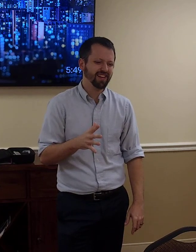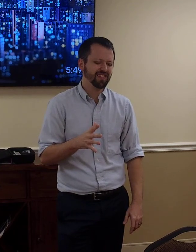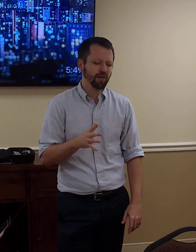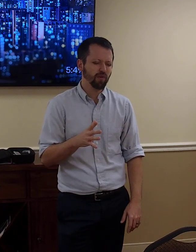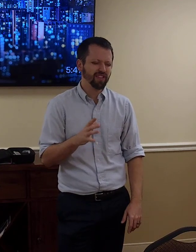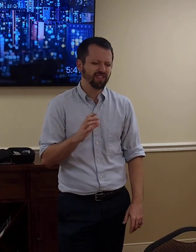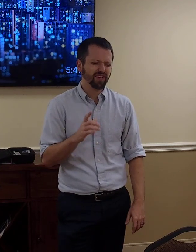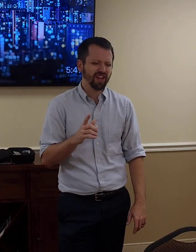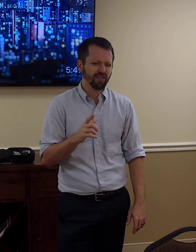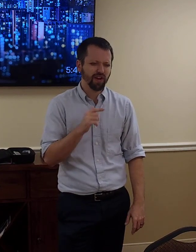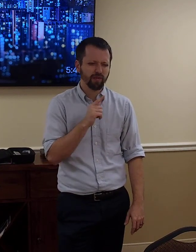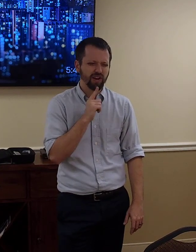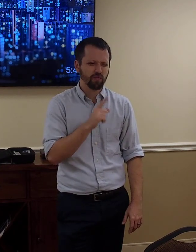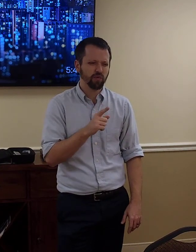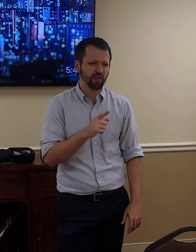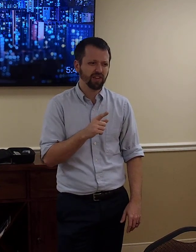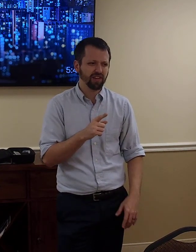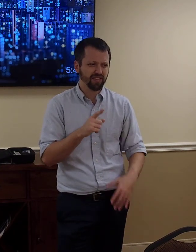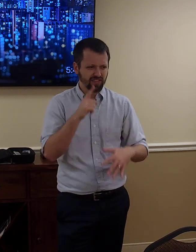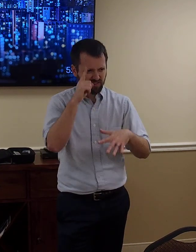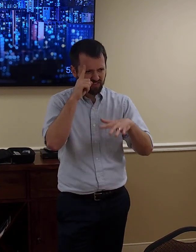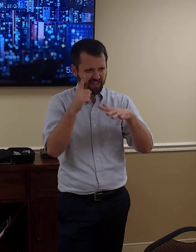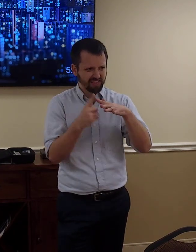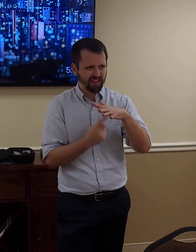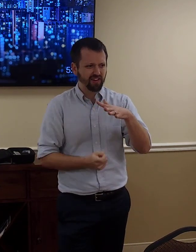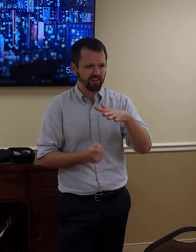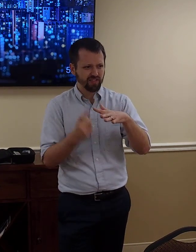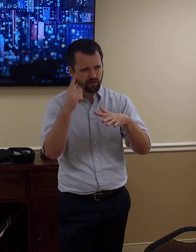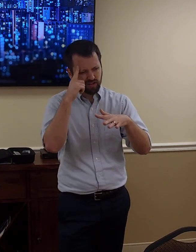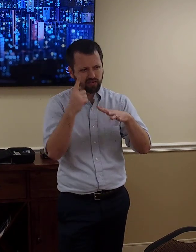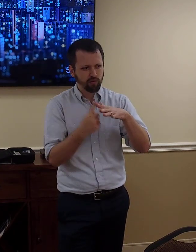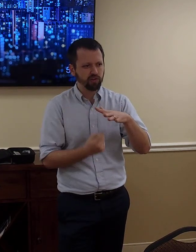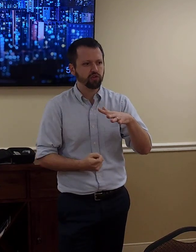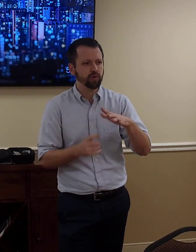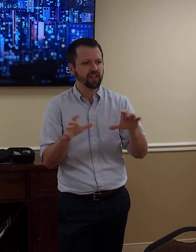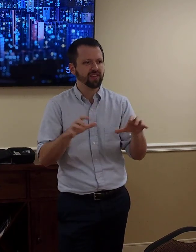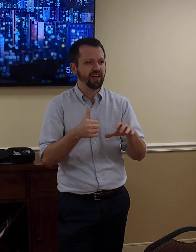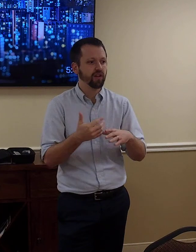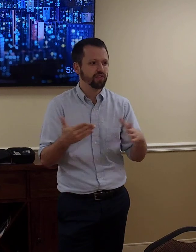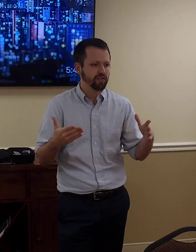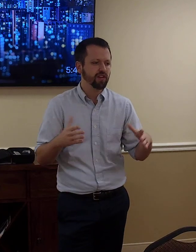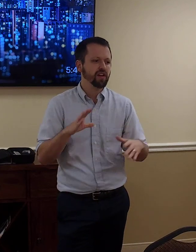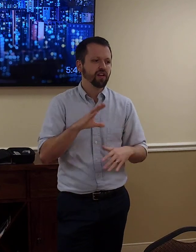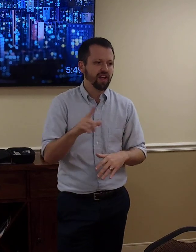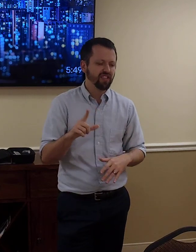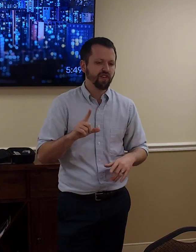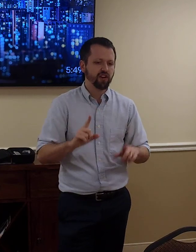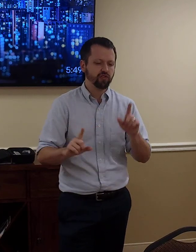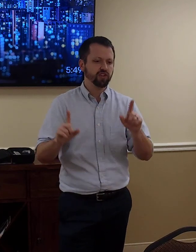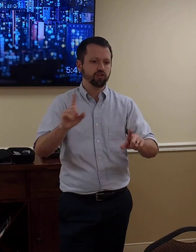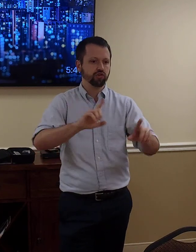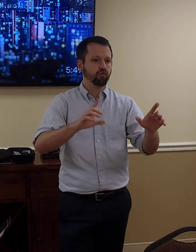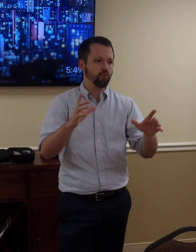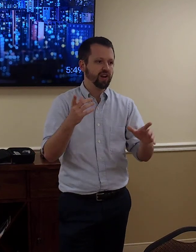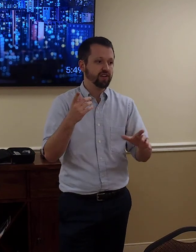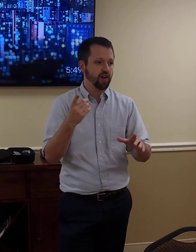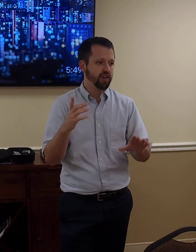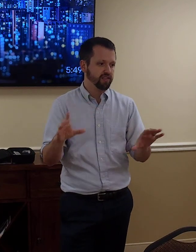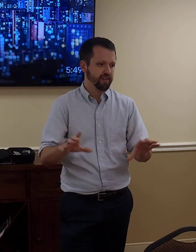some ways it's a classifier, but not really, because it's just that sign on its own. It doesn't really do anything else. Classifiers, you get to choose what it does. I mean,